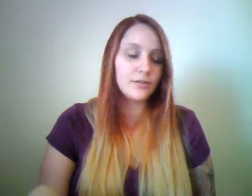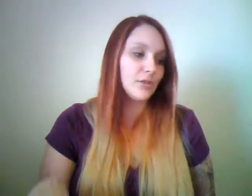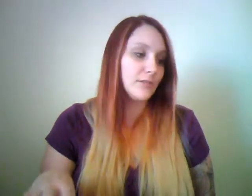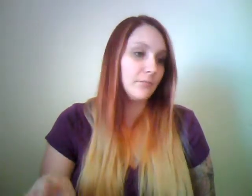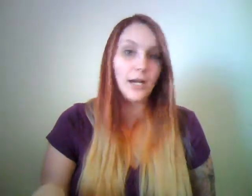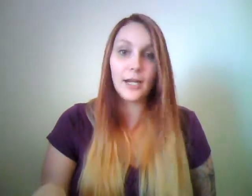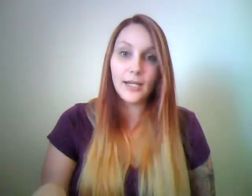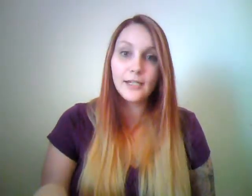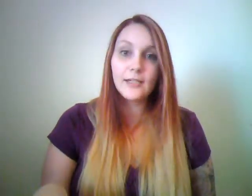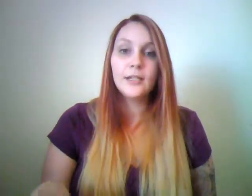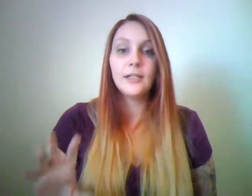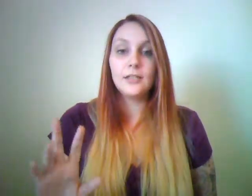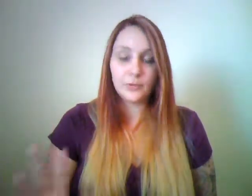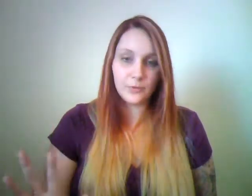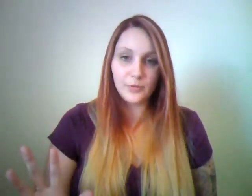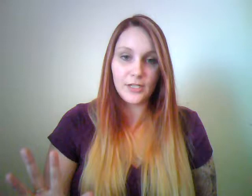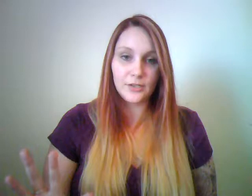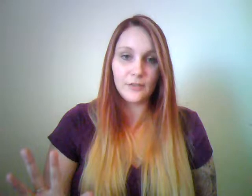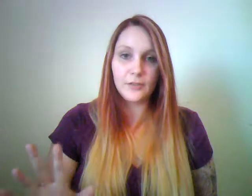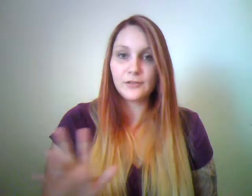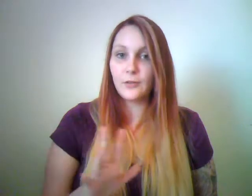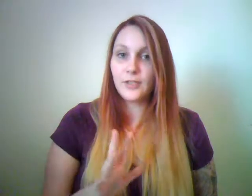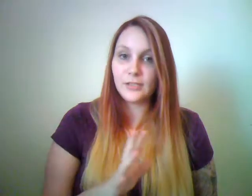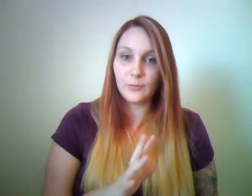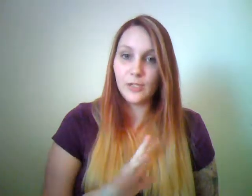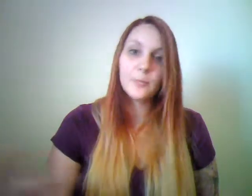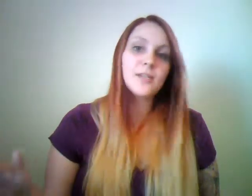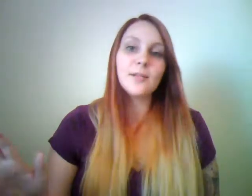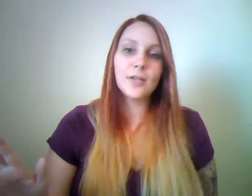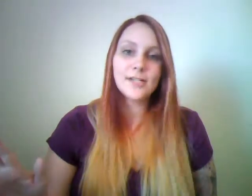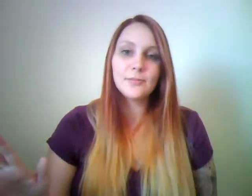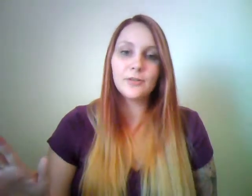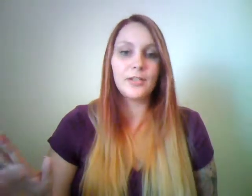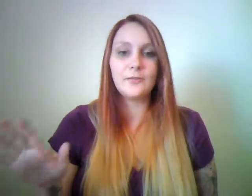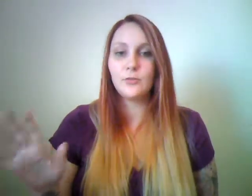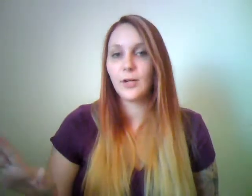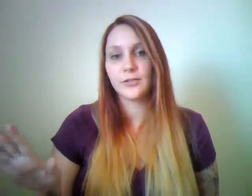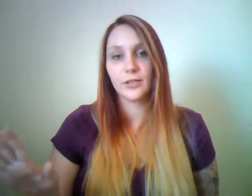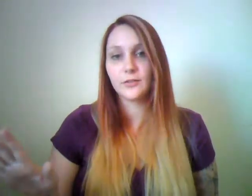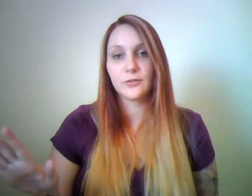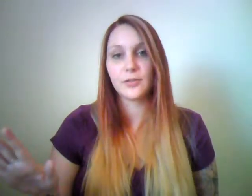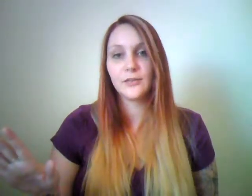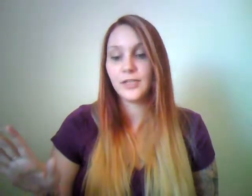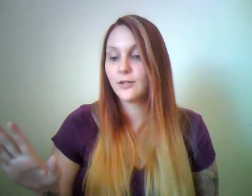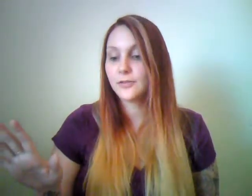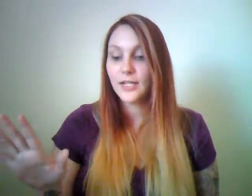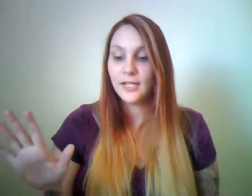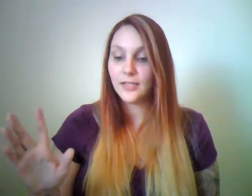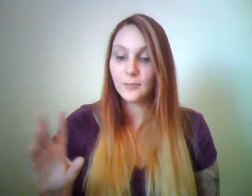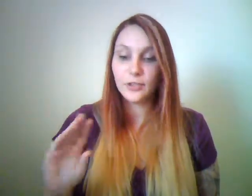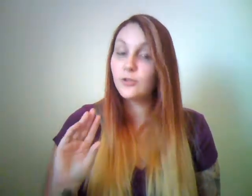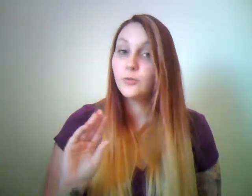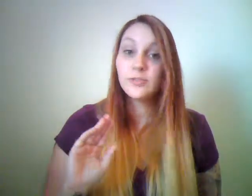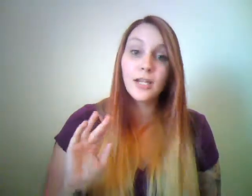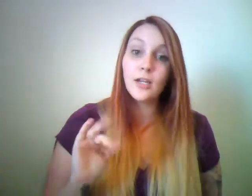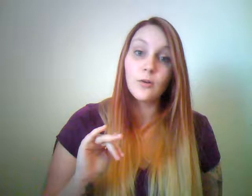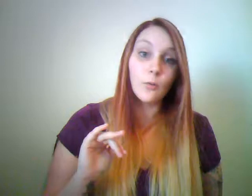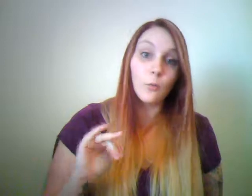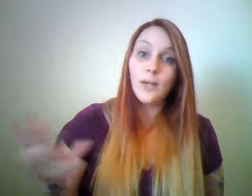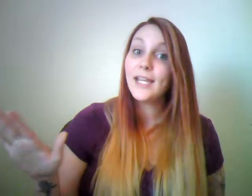just my interpretation of it. So it is 100% possible that if you watch other tutorial videos, they will use way